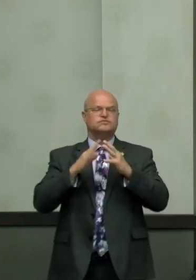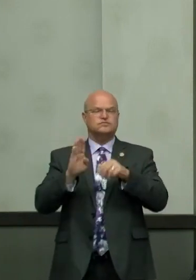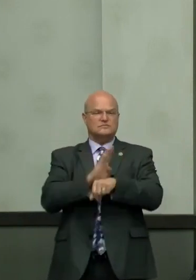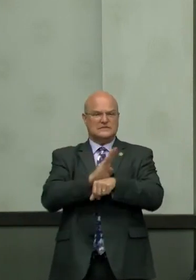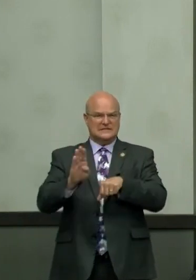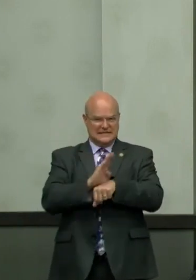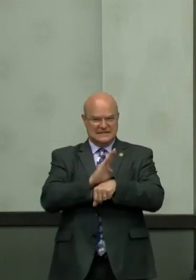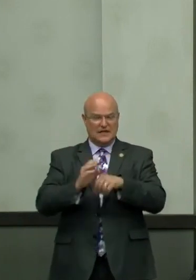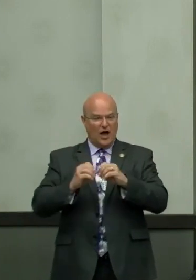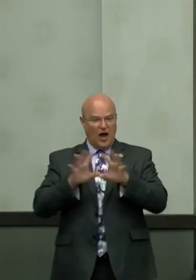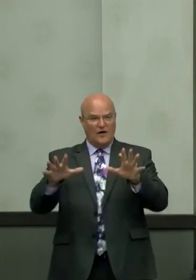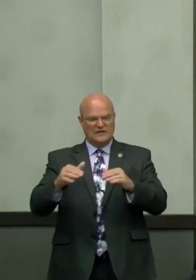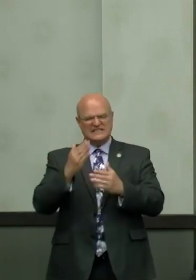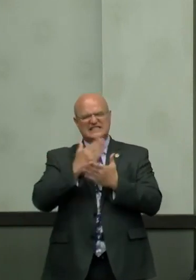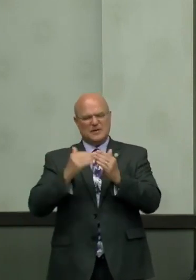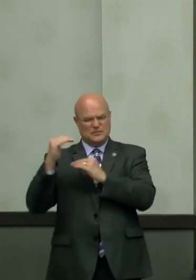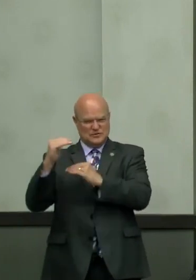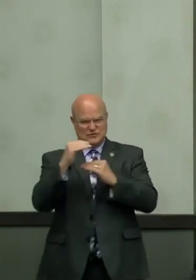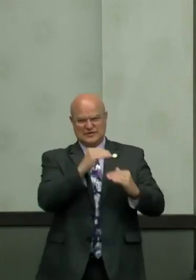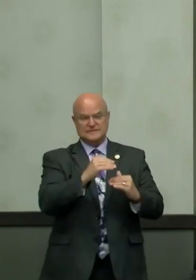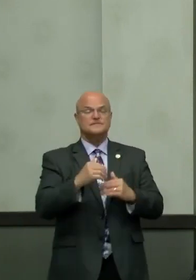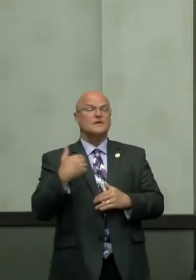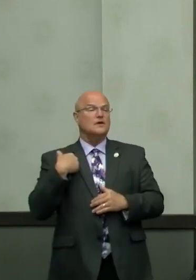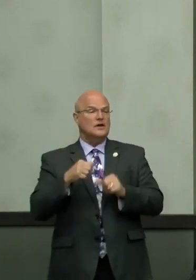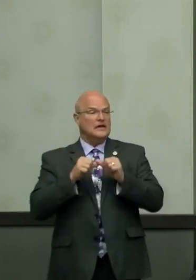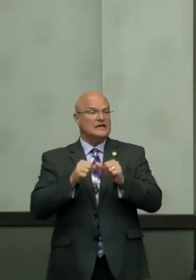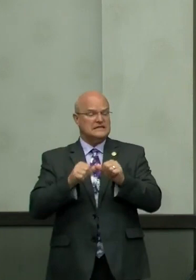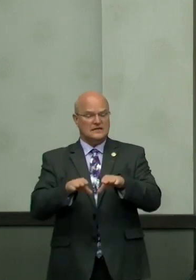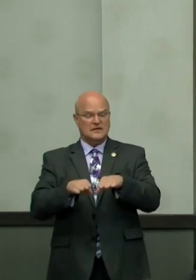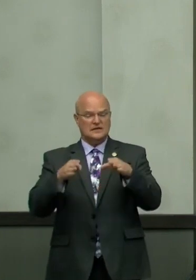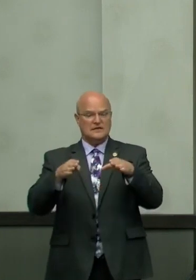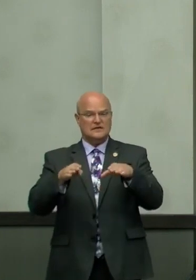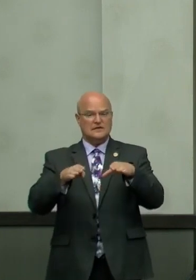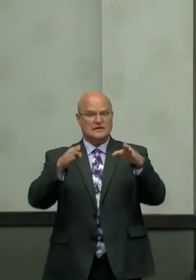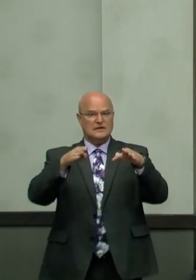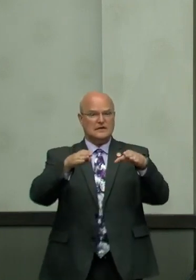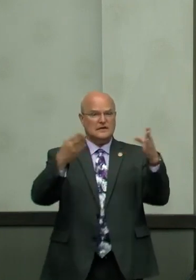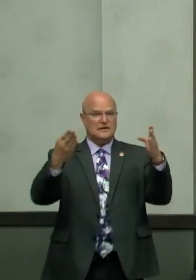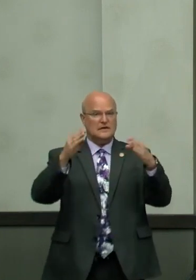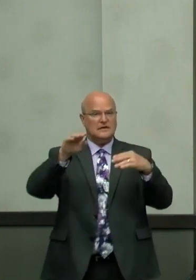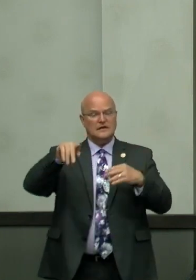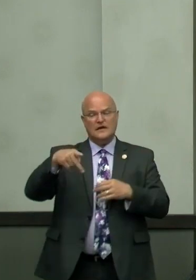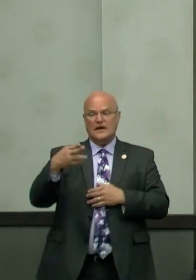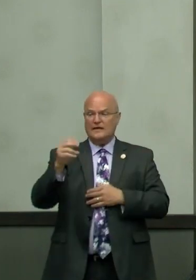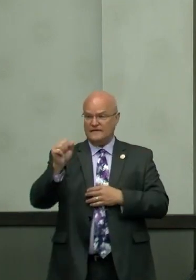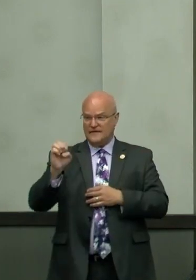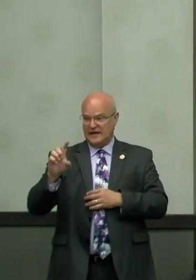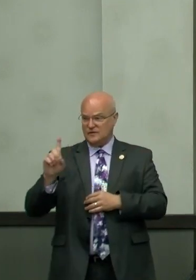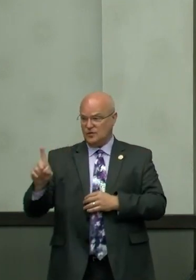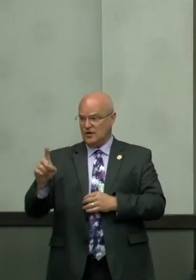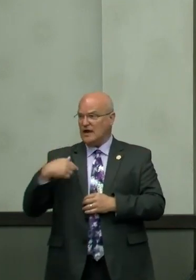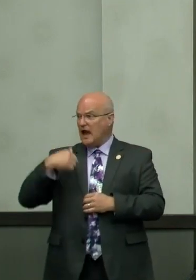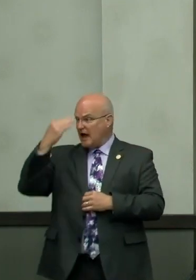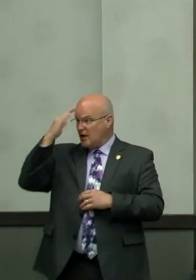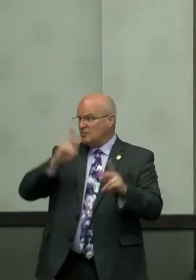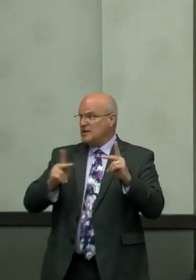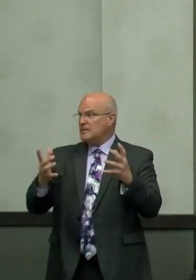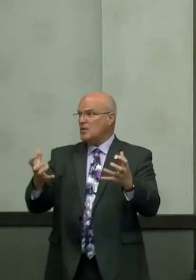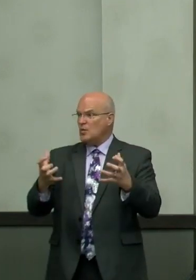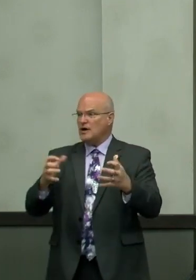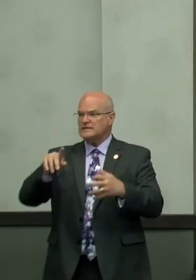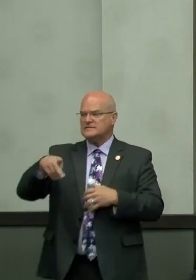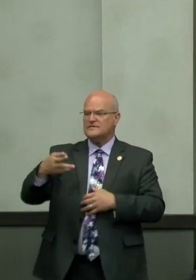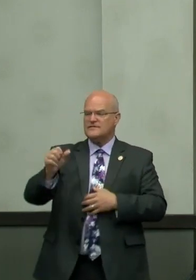business, obviously with restrictions. We've continually lifted restrictions under phase 1, but I know that everybody wants to